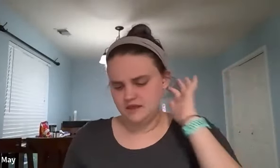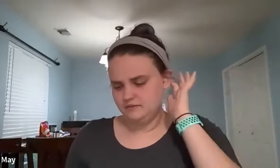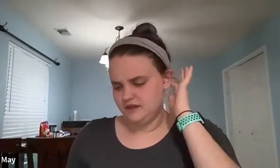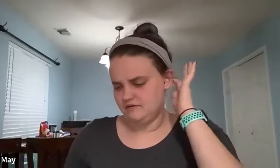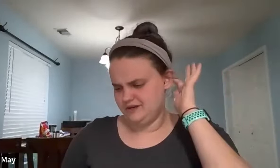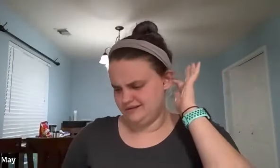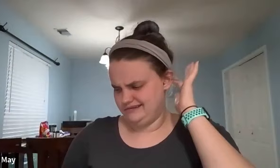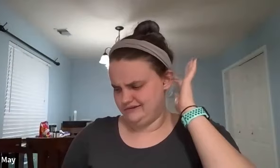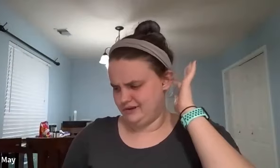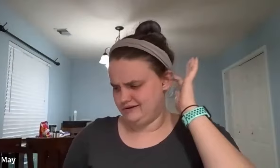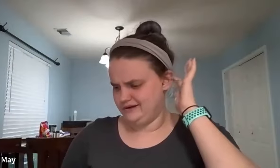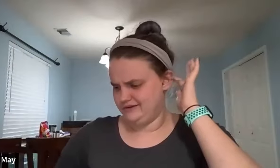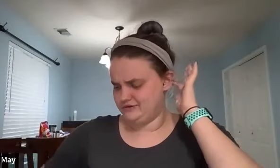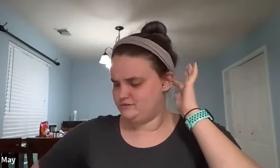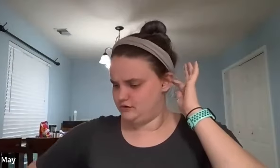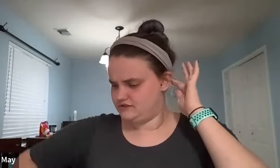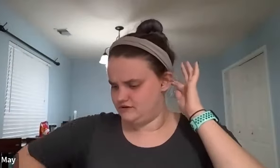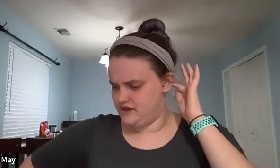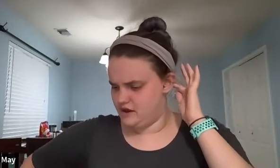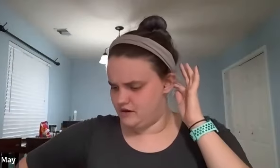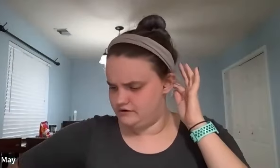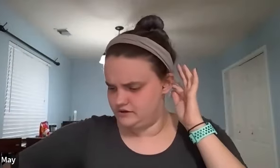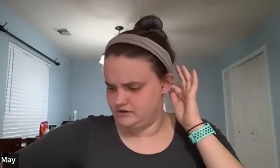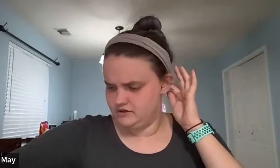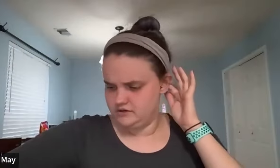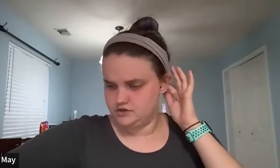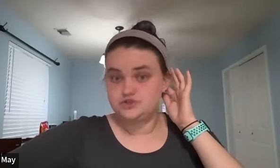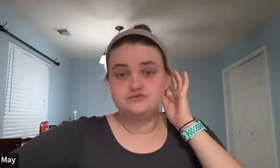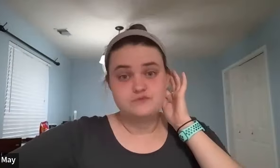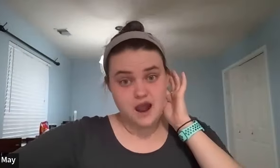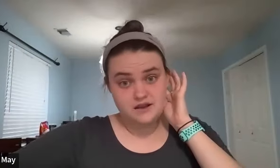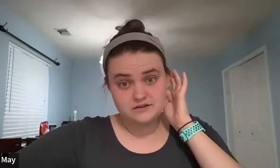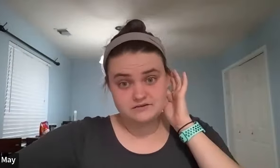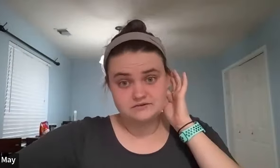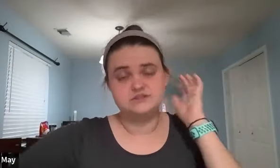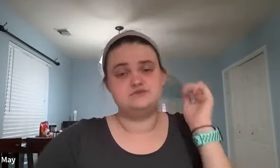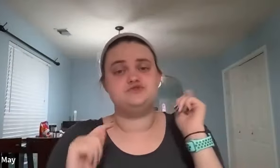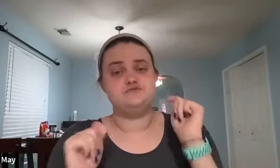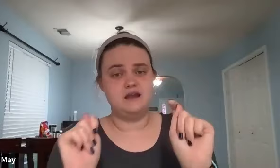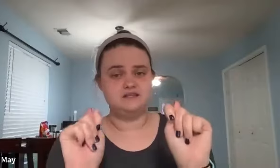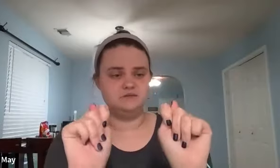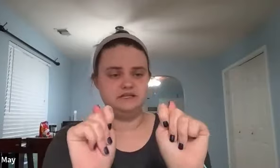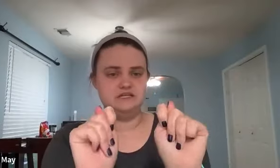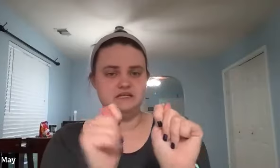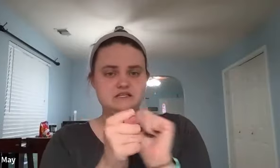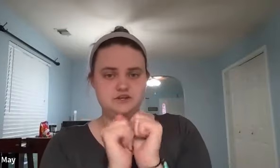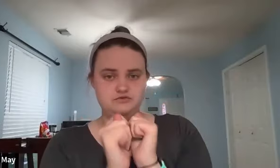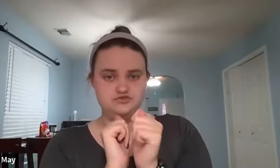then we have what other sports are there? Track. So track is going to be T's, and you go